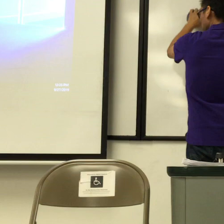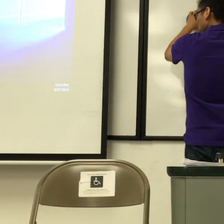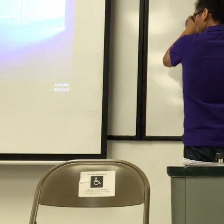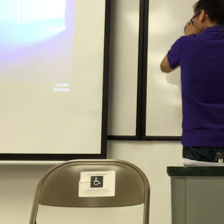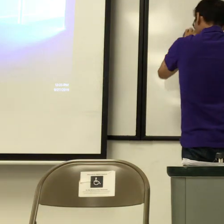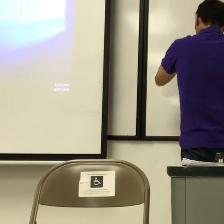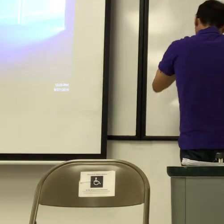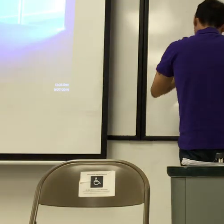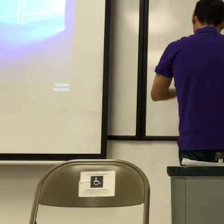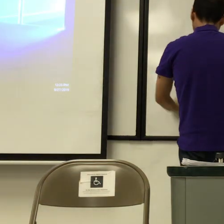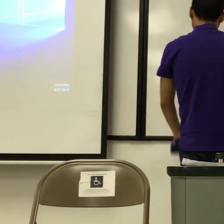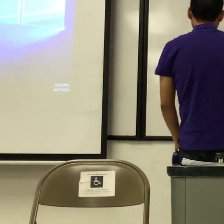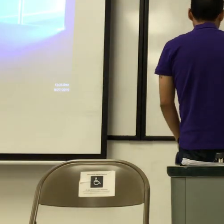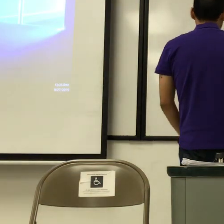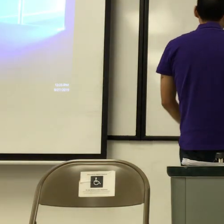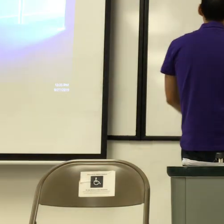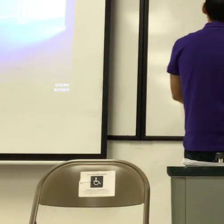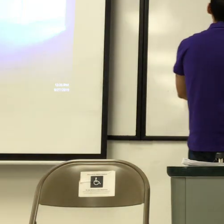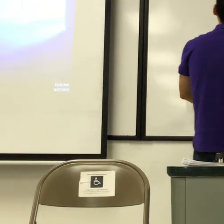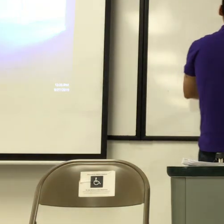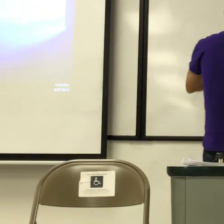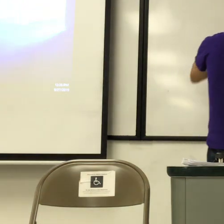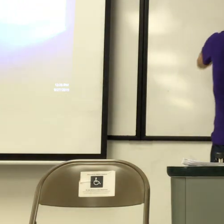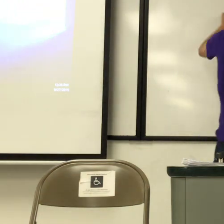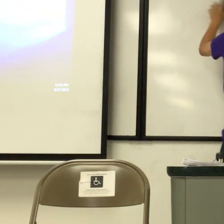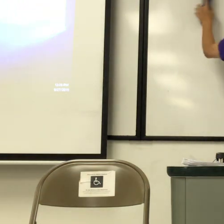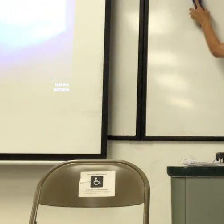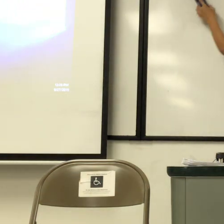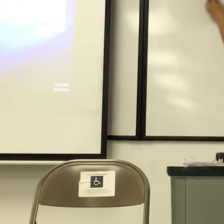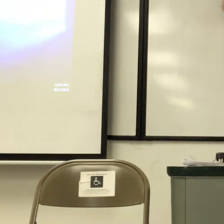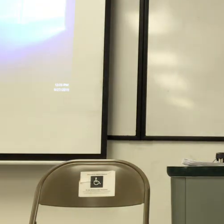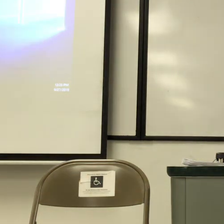You're back. Great. I'm glad that's Should I bring the rock?